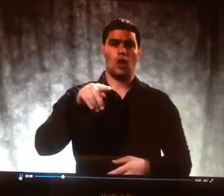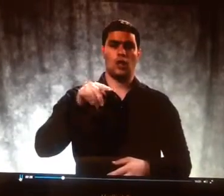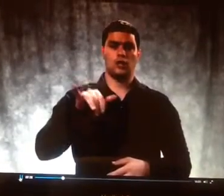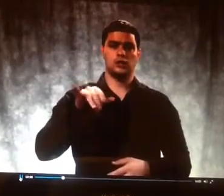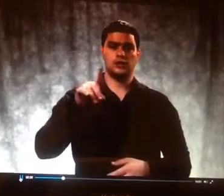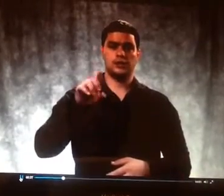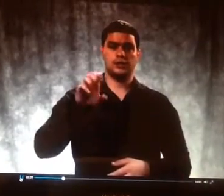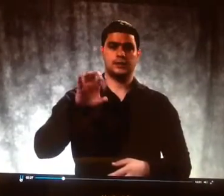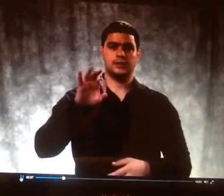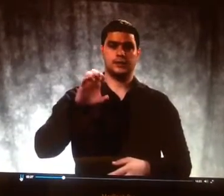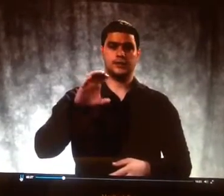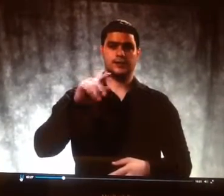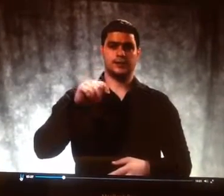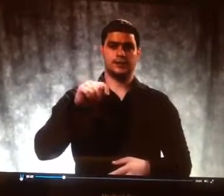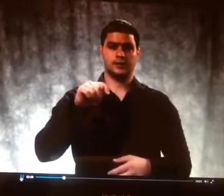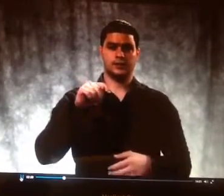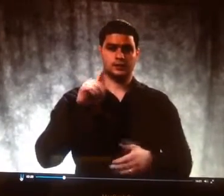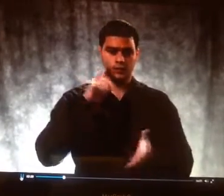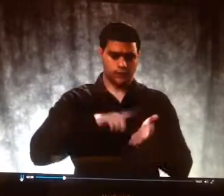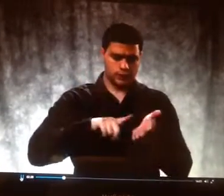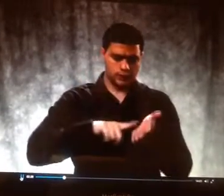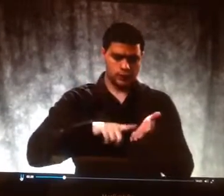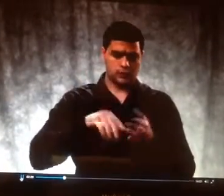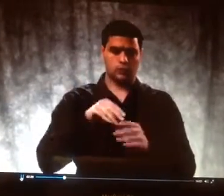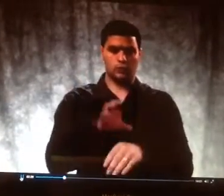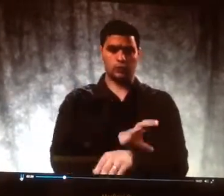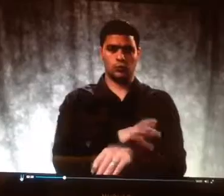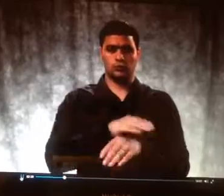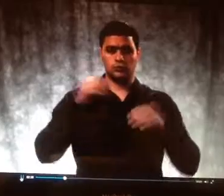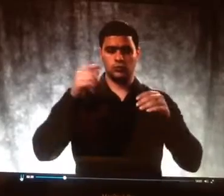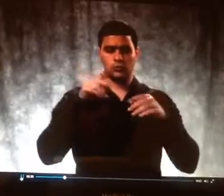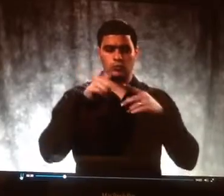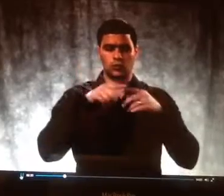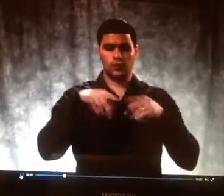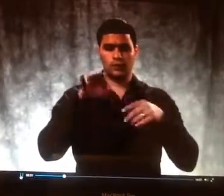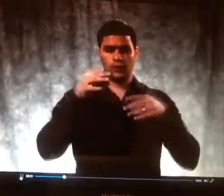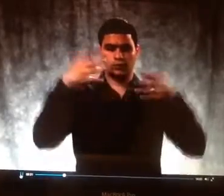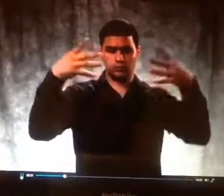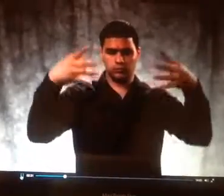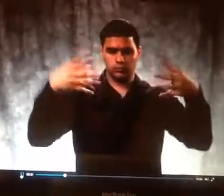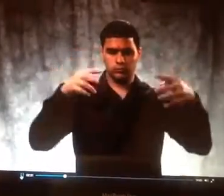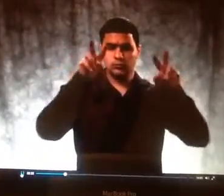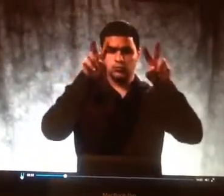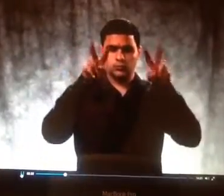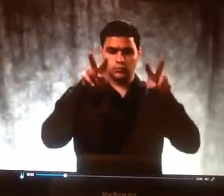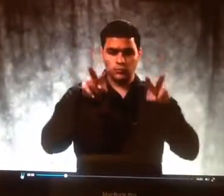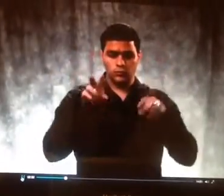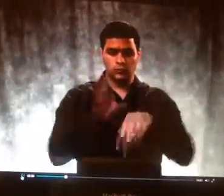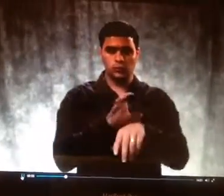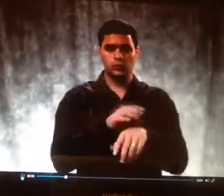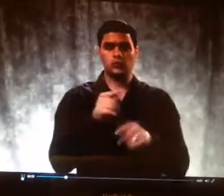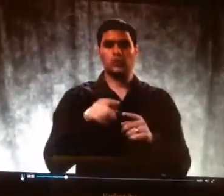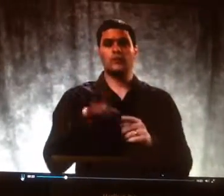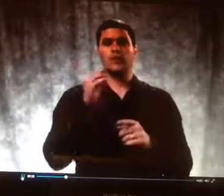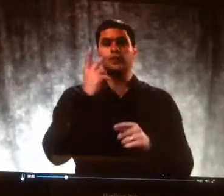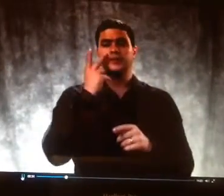And I was responsible for quality defects. So I would go through their computer programming, and I would look at the